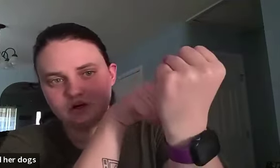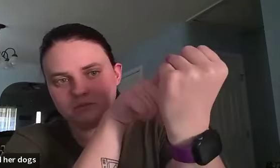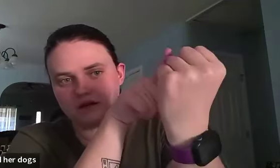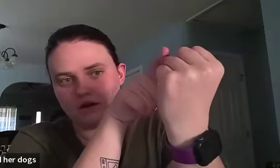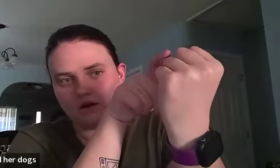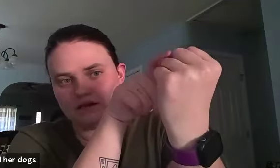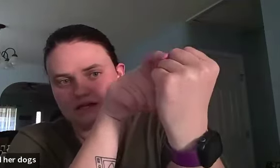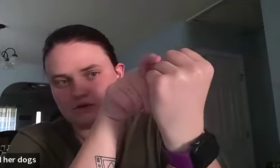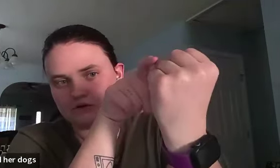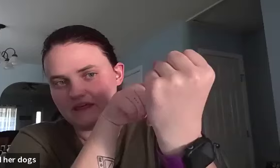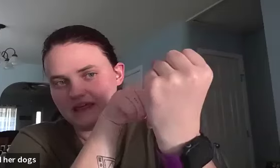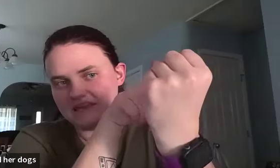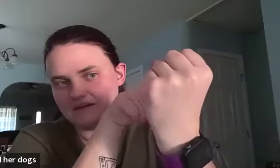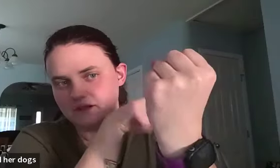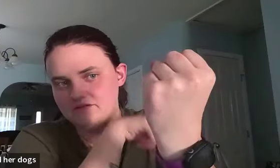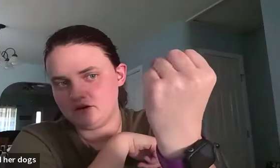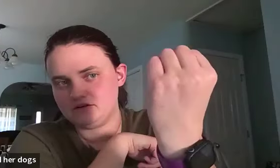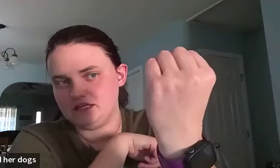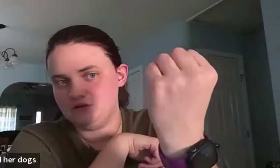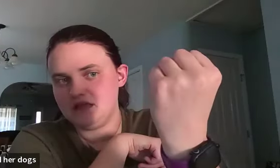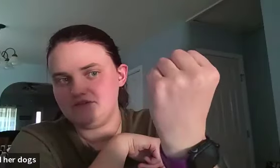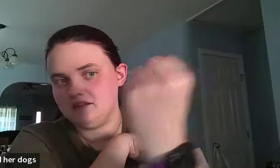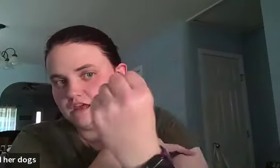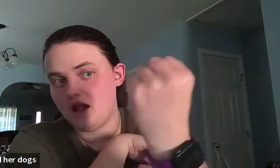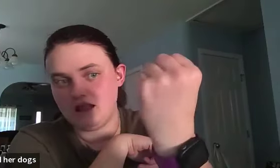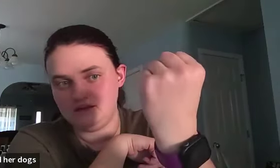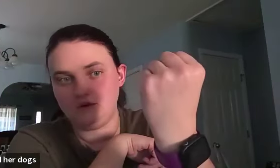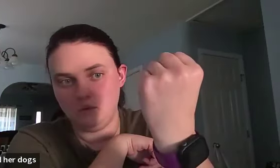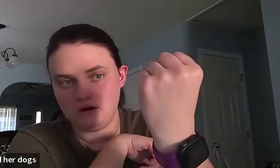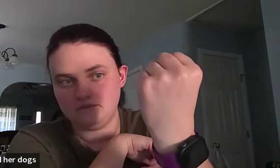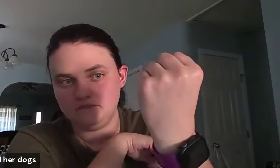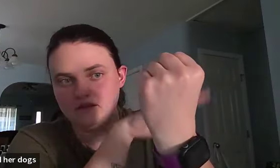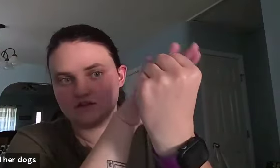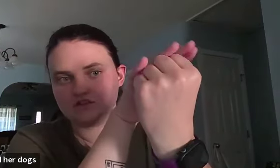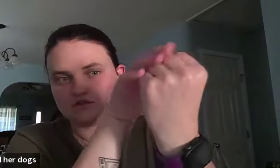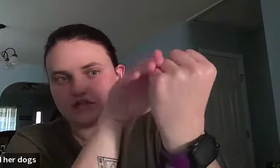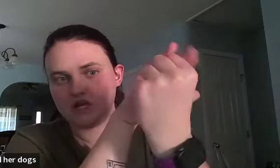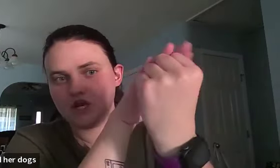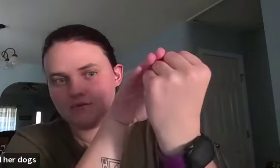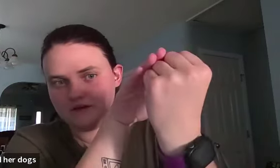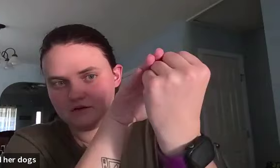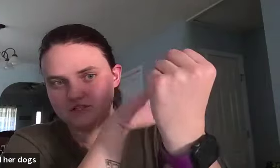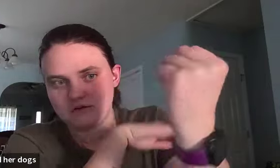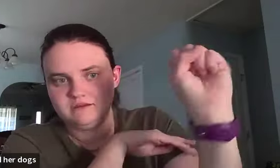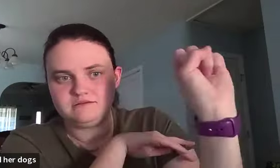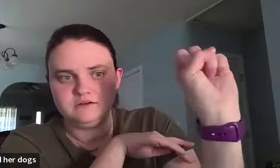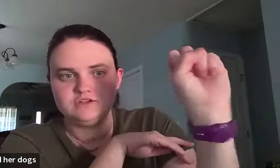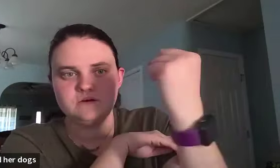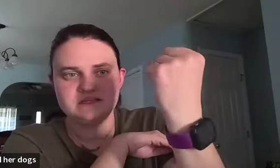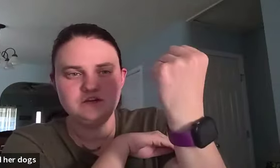little bit near the end of my finger. And you may even can hide it if you want. So there's like no fingers showing. So that's how you